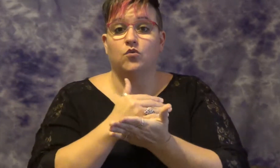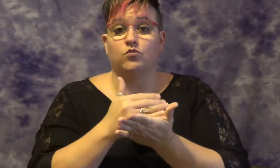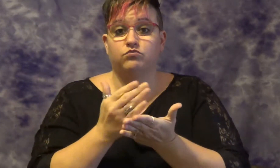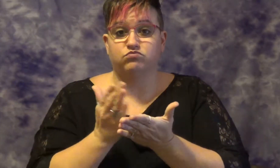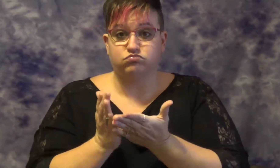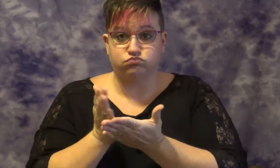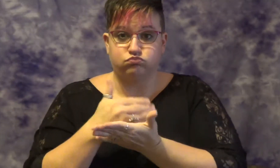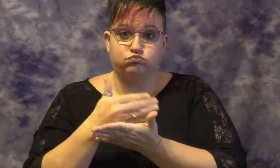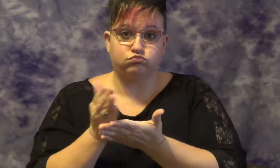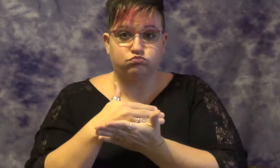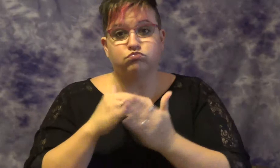linguistic register,